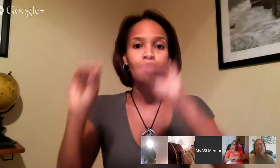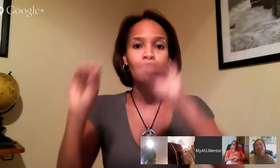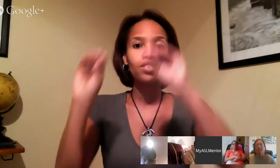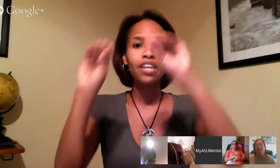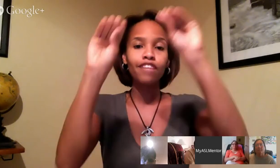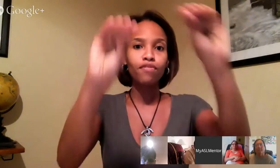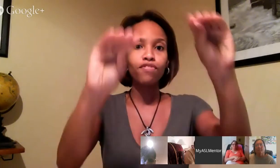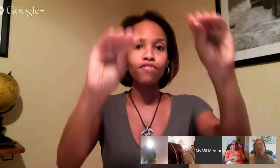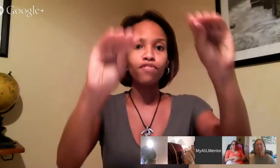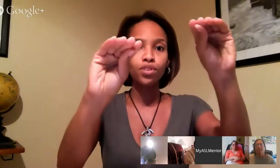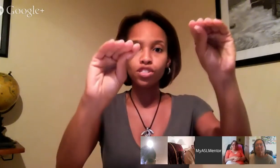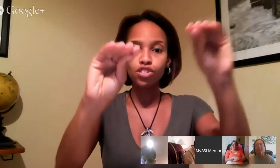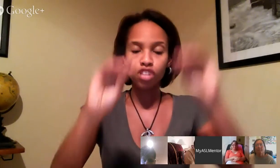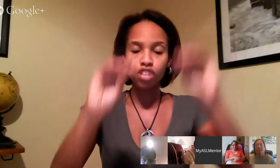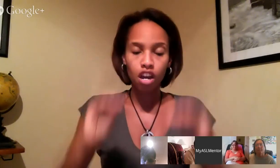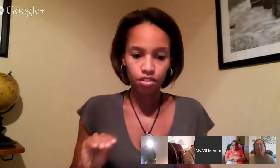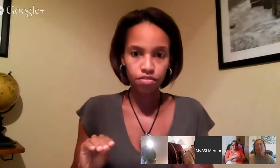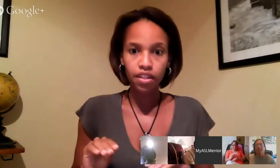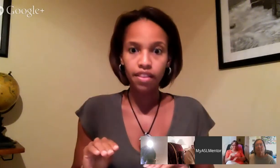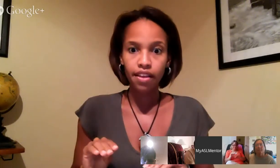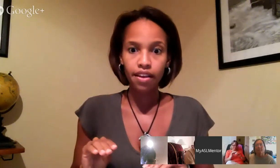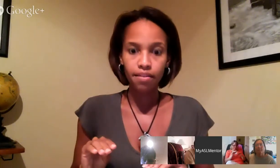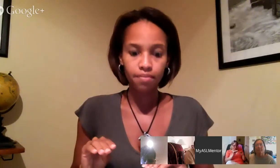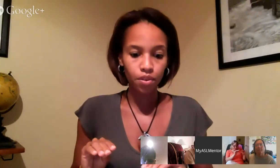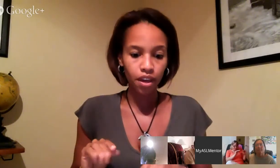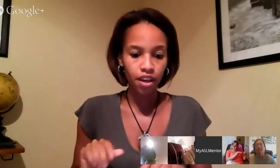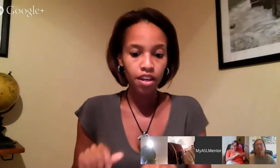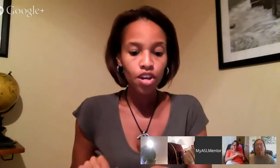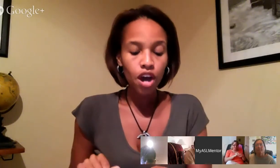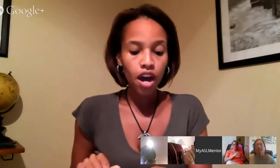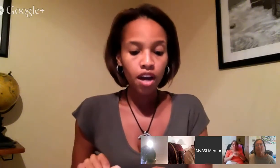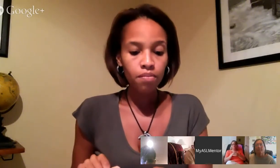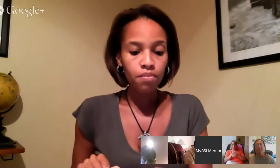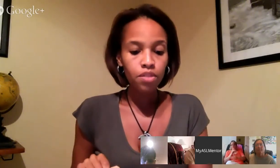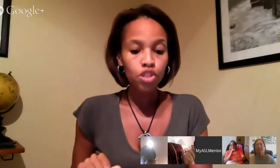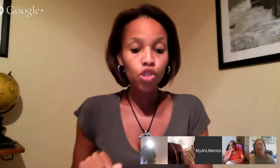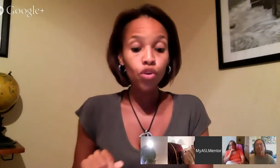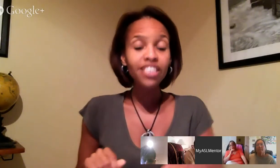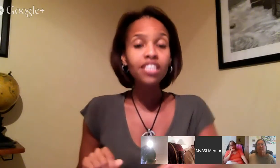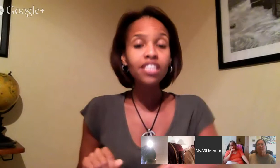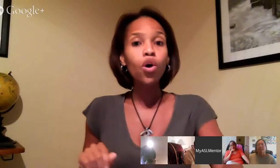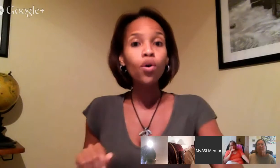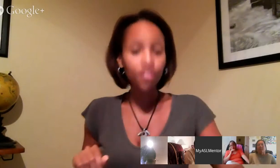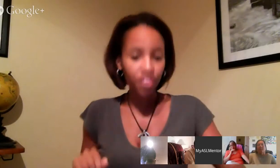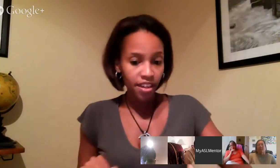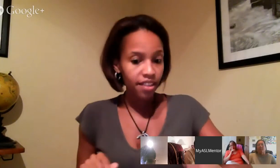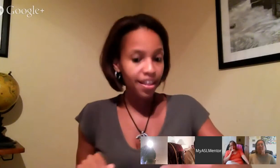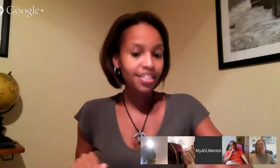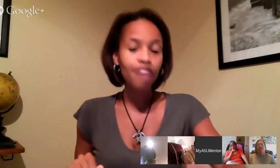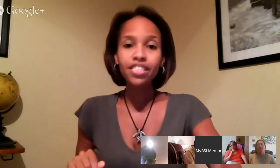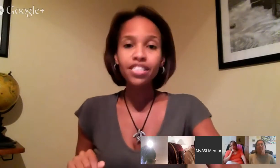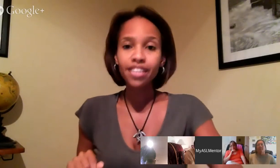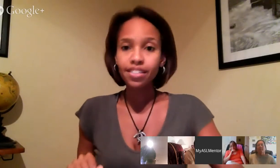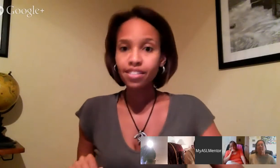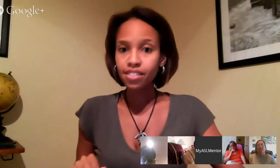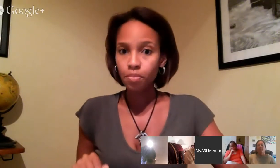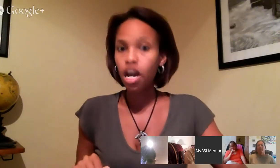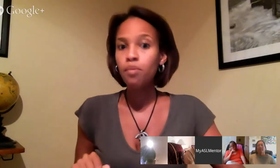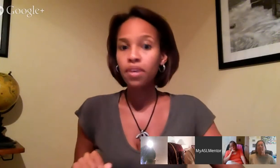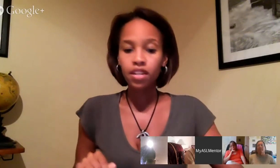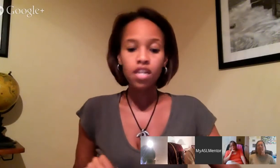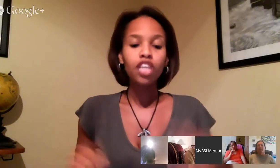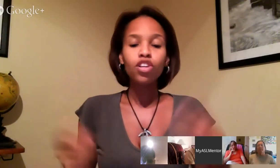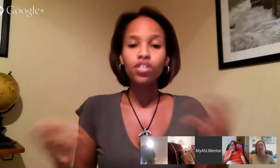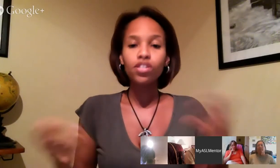because I'm signing it from Florida to Chicago. Yeah. Okay. So if I did the whole thing, and that's every sentence, topic,